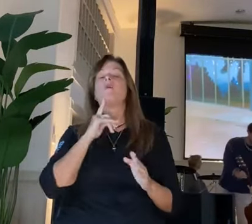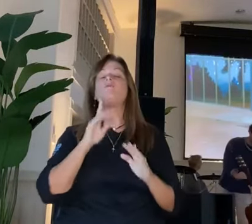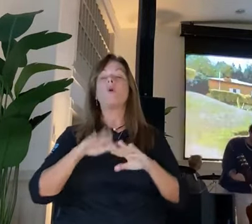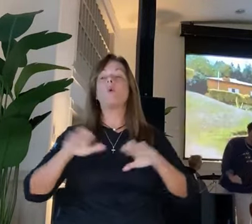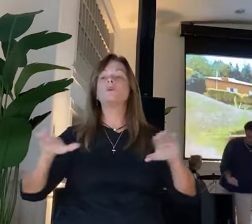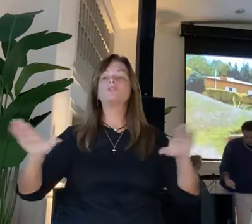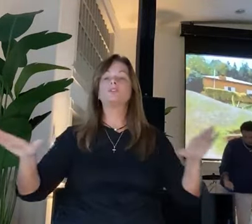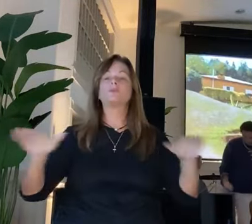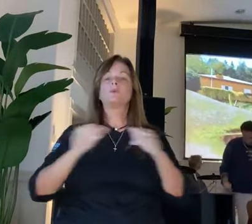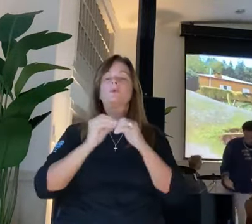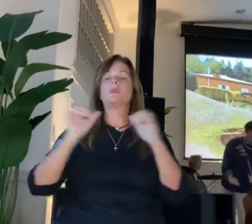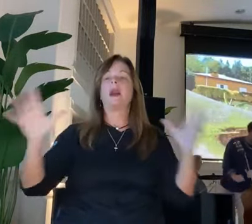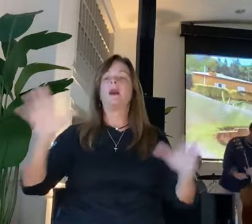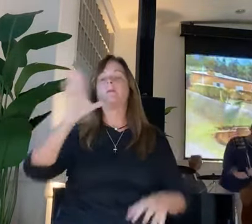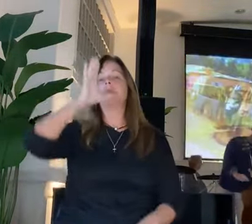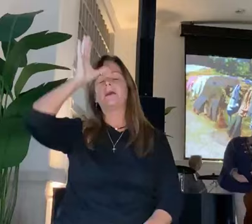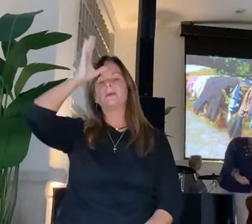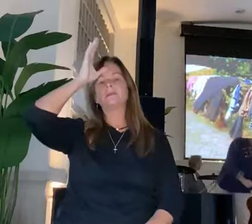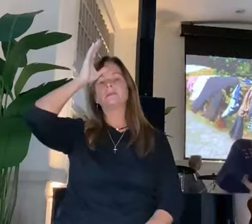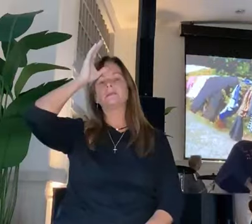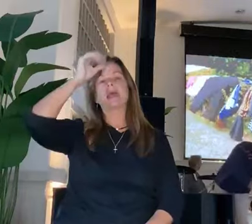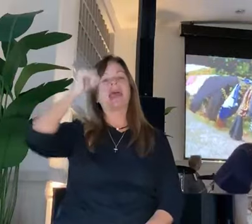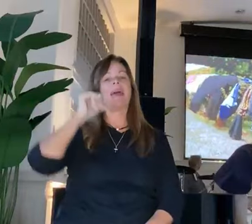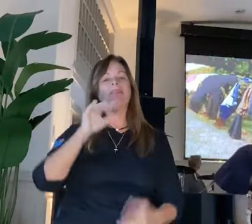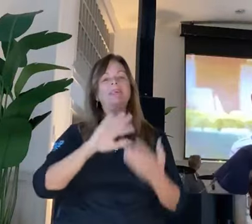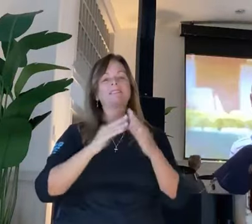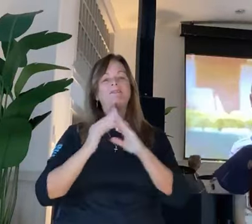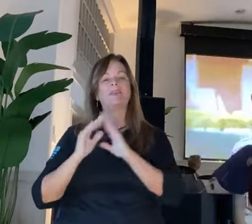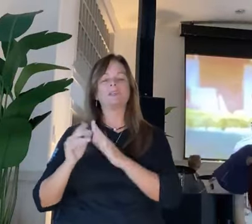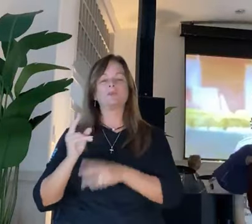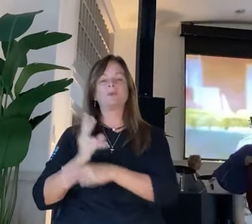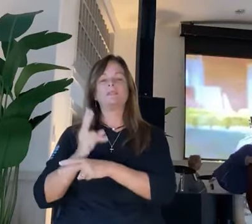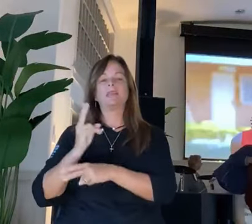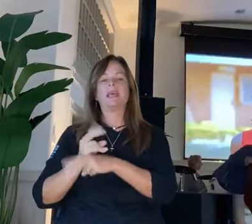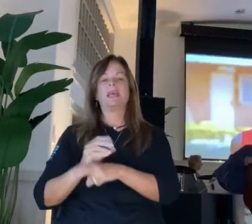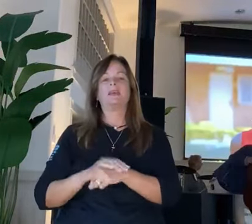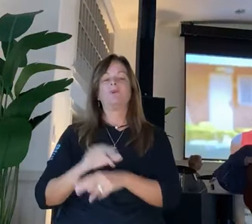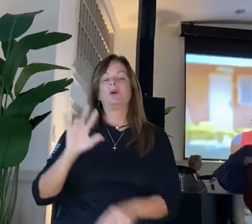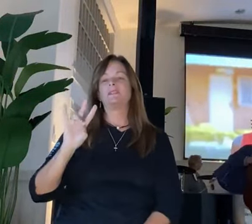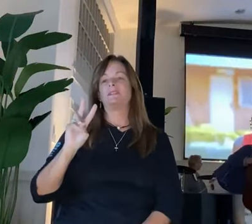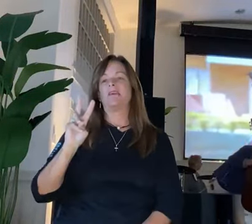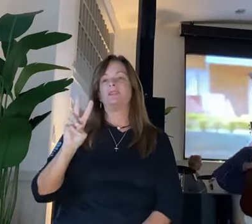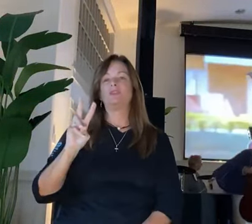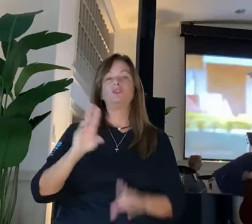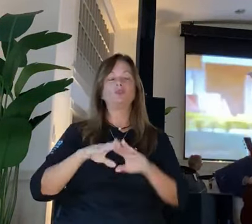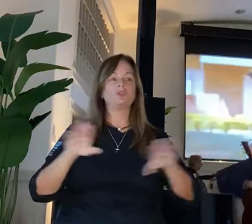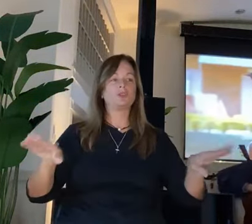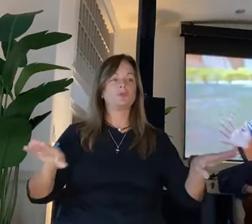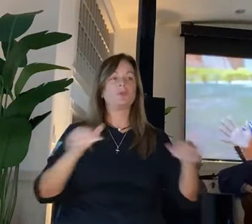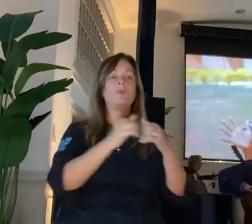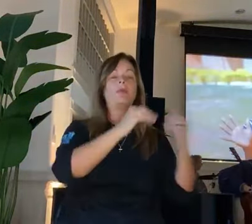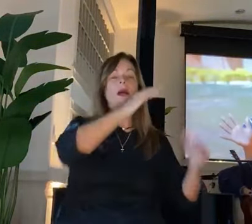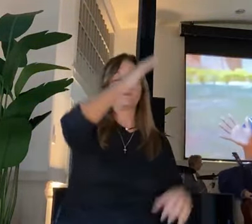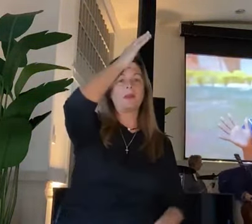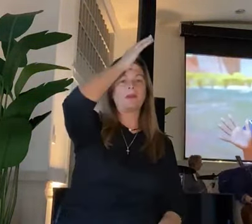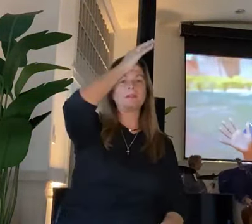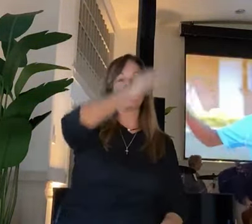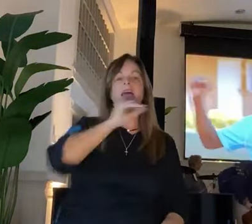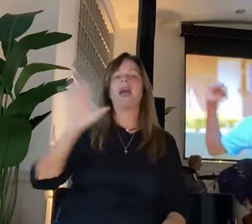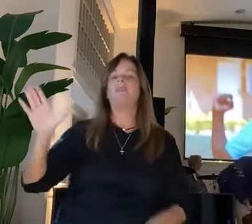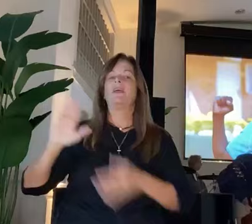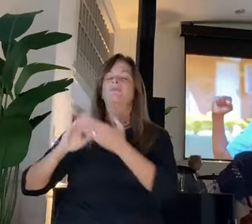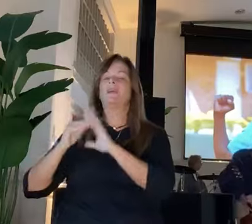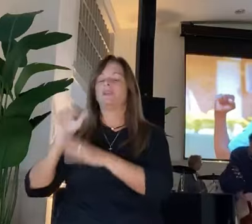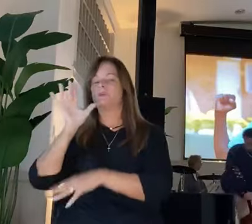Sponsoring a cluster of homes here in Watoto's Subi Village, where we are caring for all 72 orphan children and their village mothers